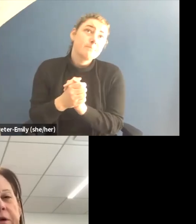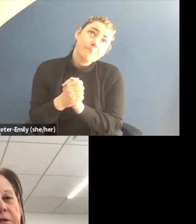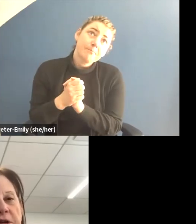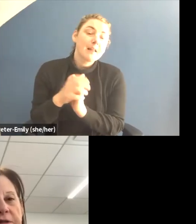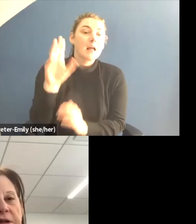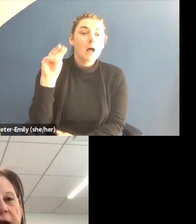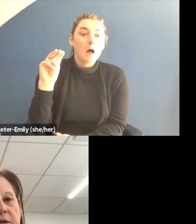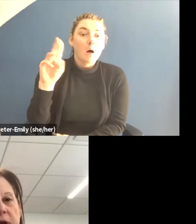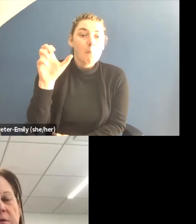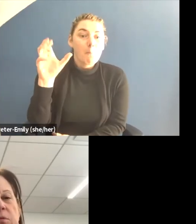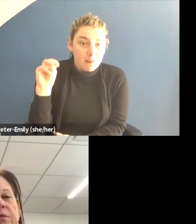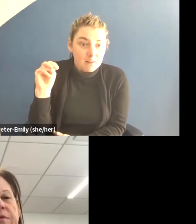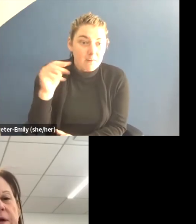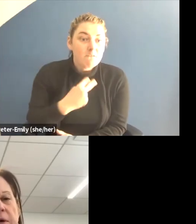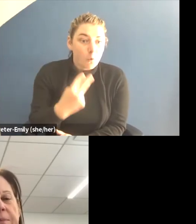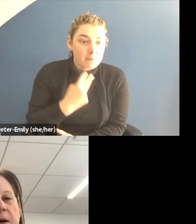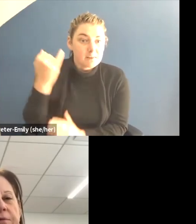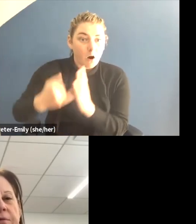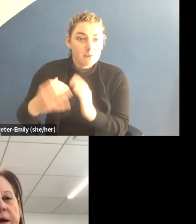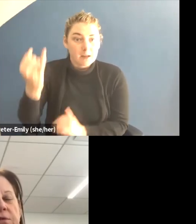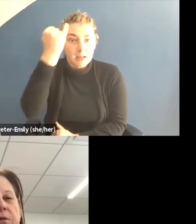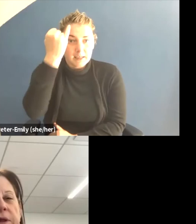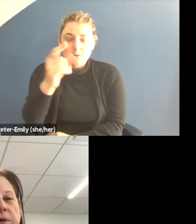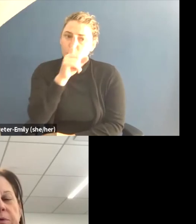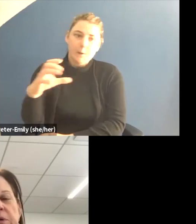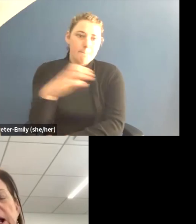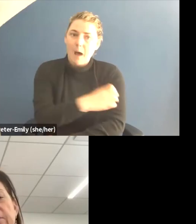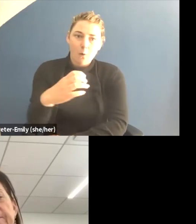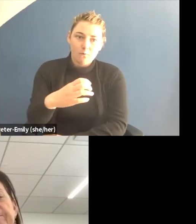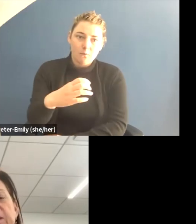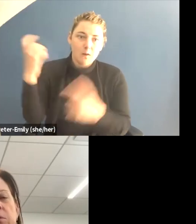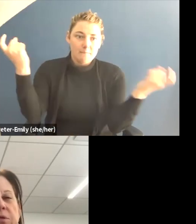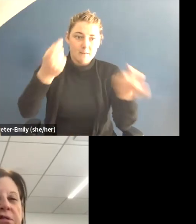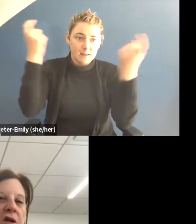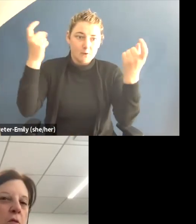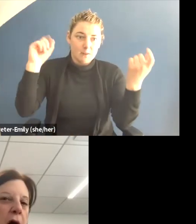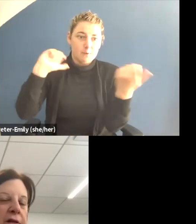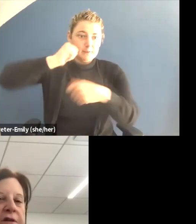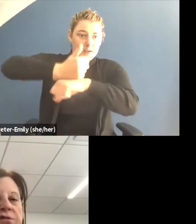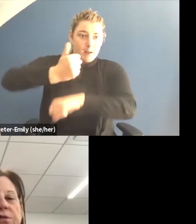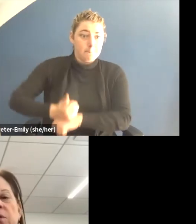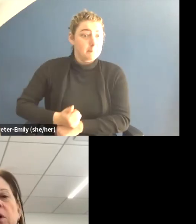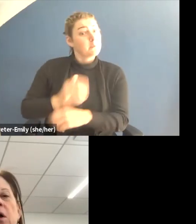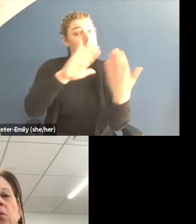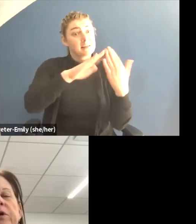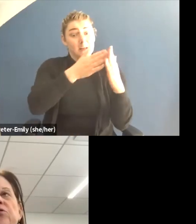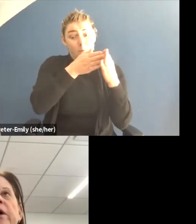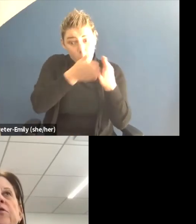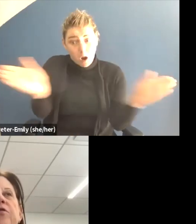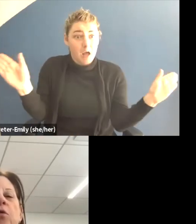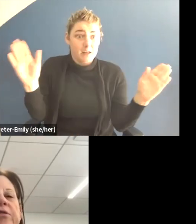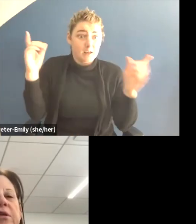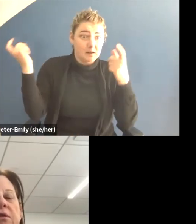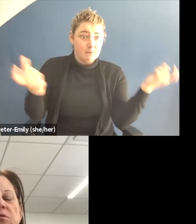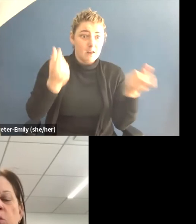Muslim Voices Arts and Ideas was a very powerful festival that we put together. It was a citywide festival. We